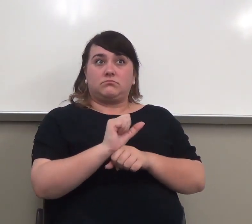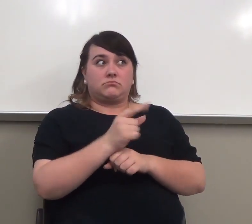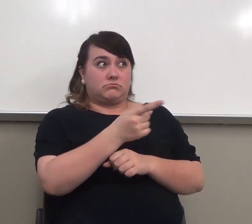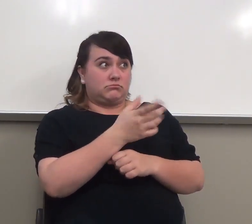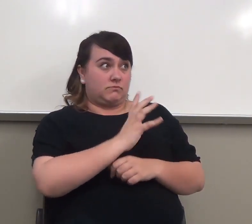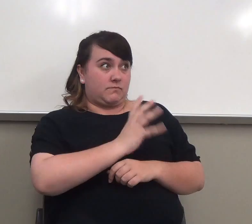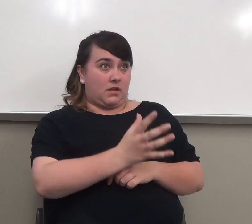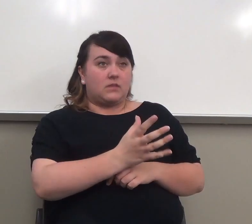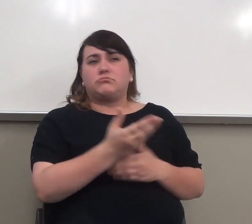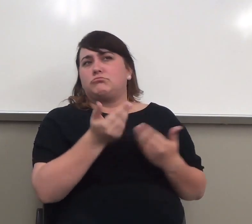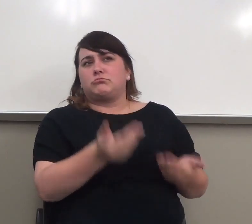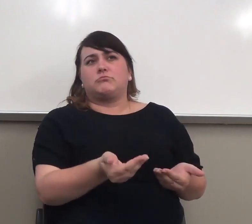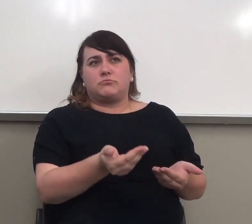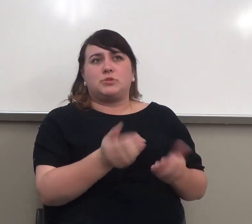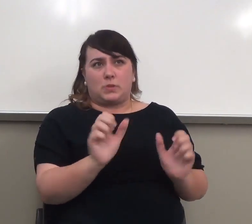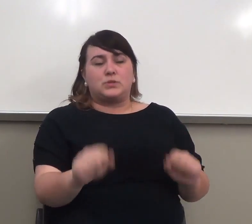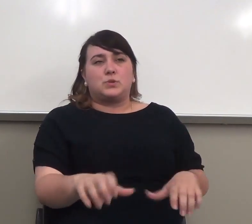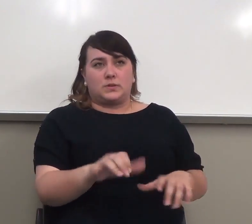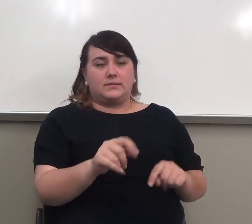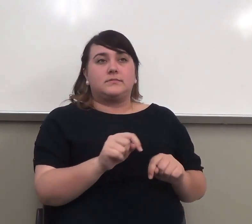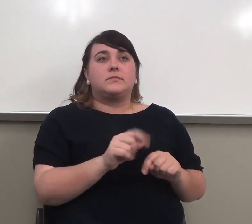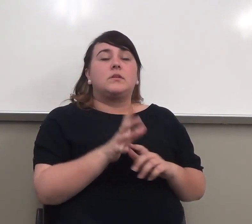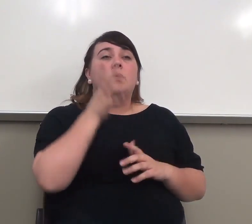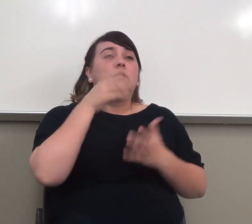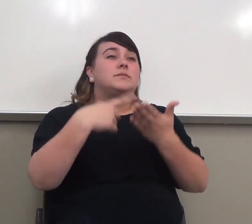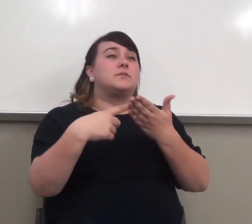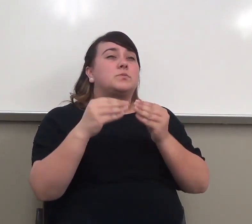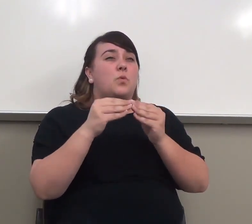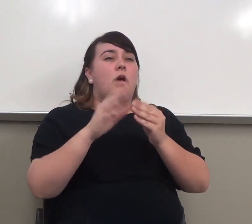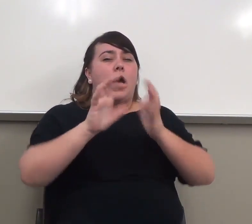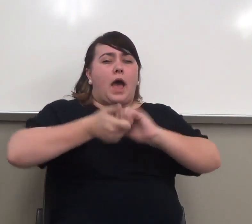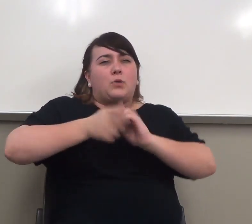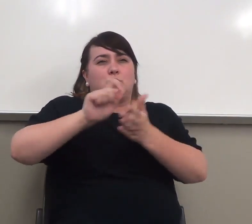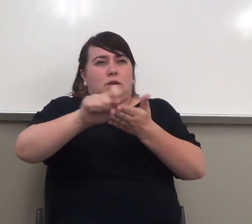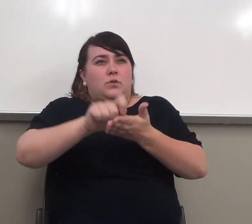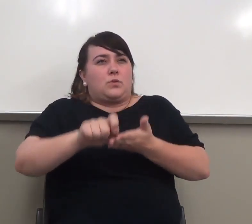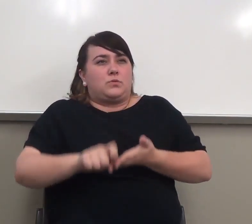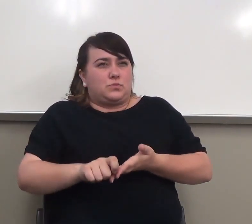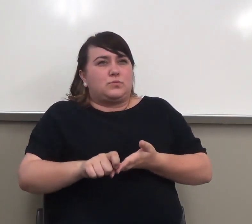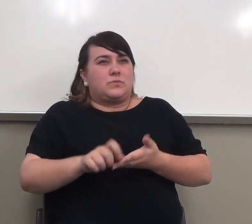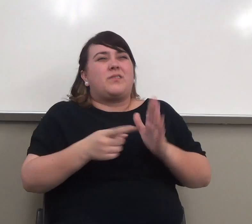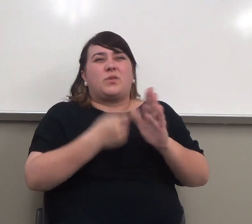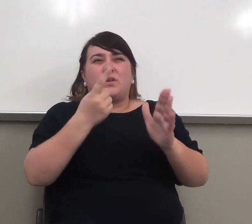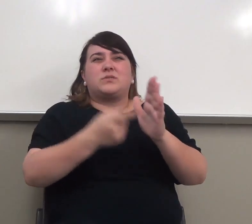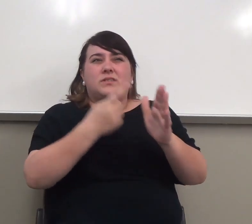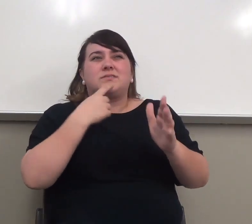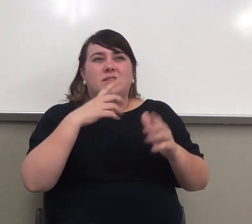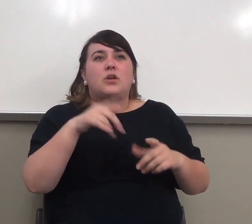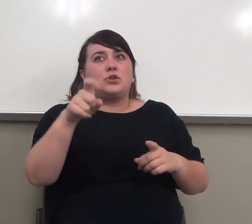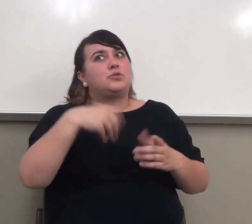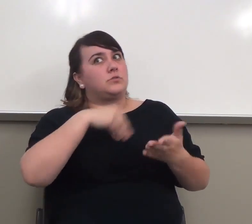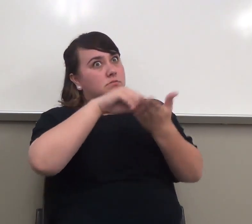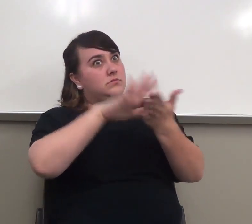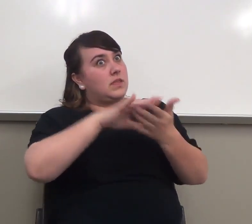that people in the 300 level classes are kind of unsure about the notes, but